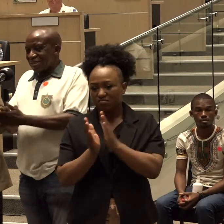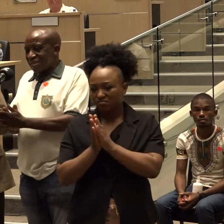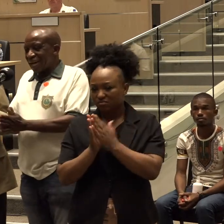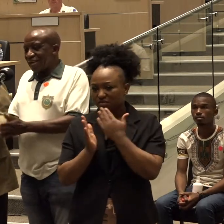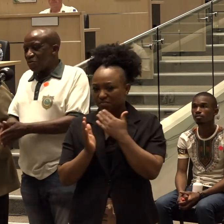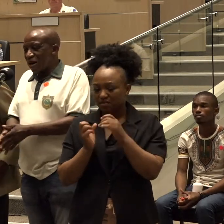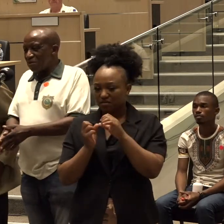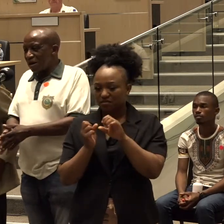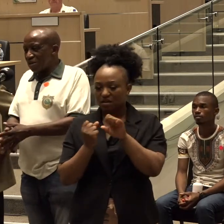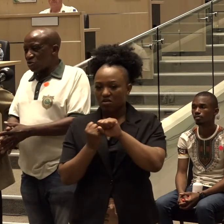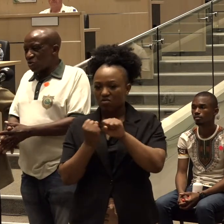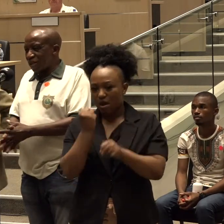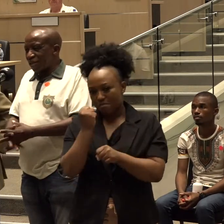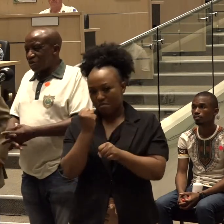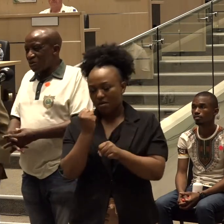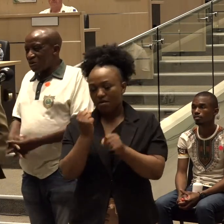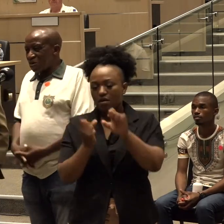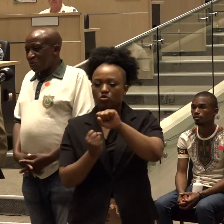please